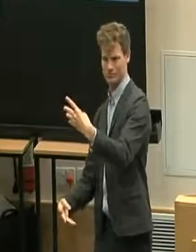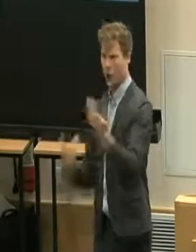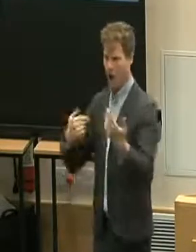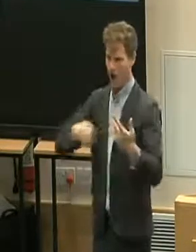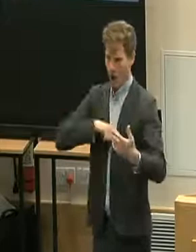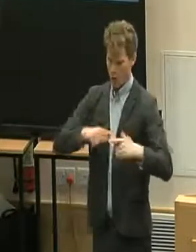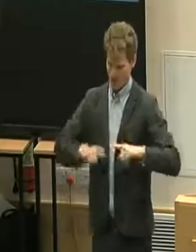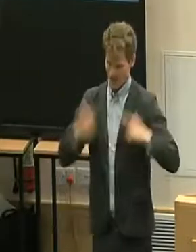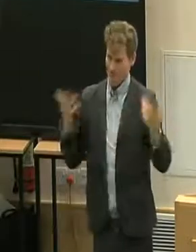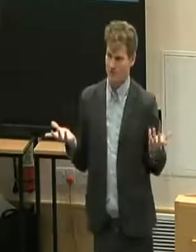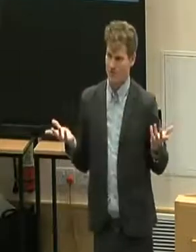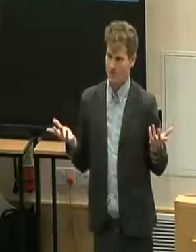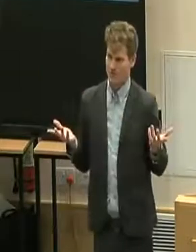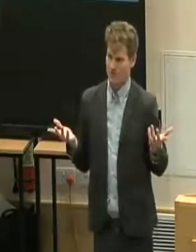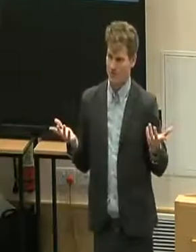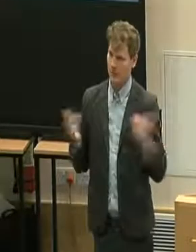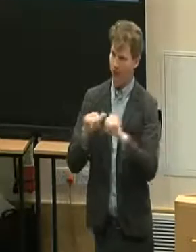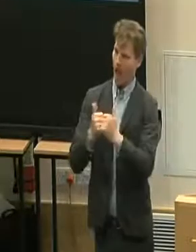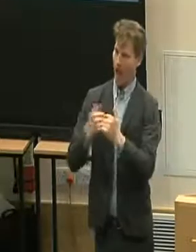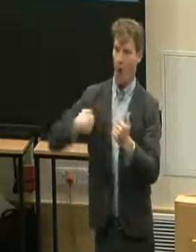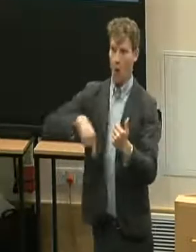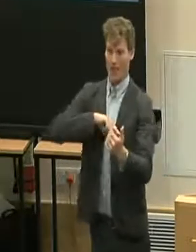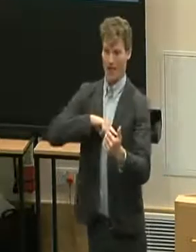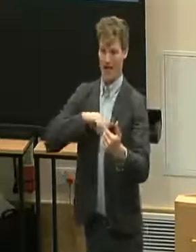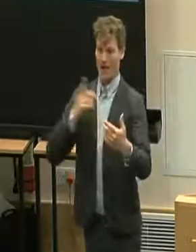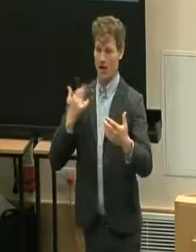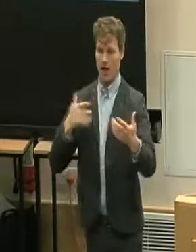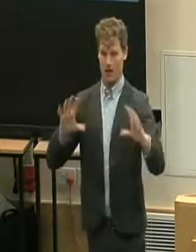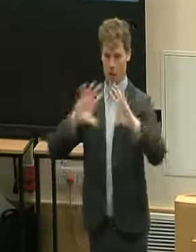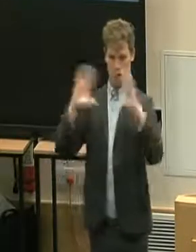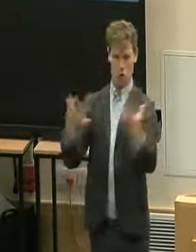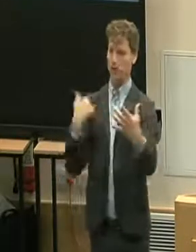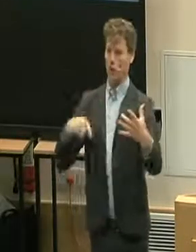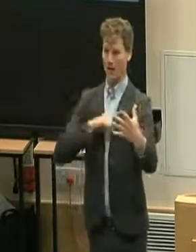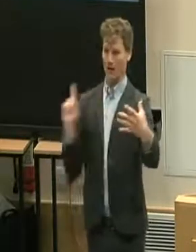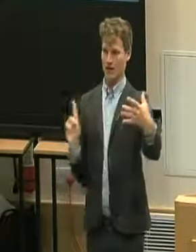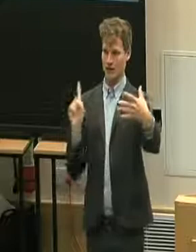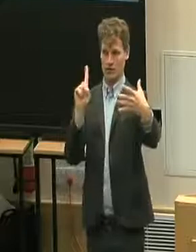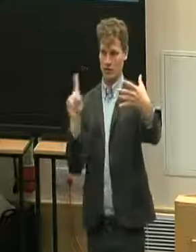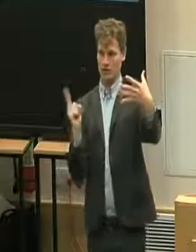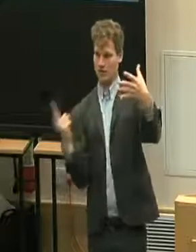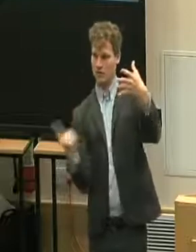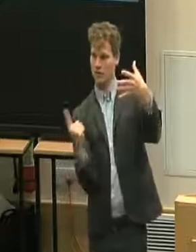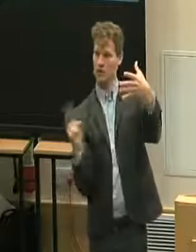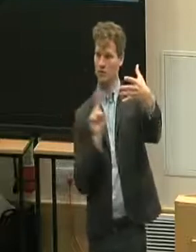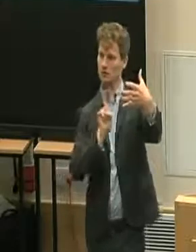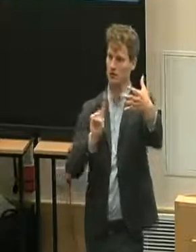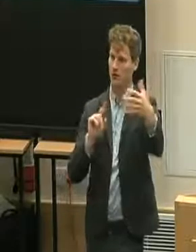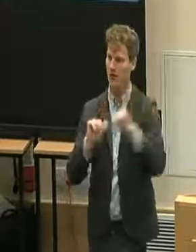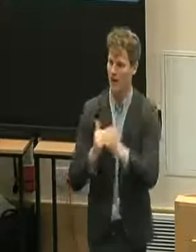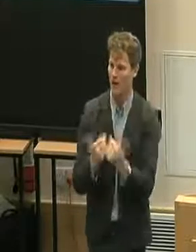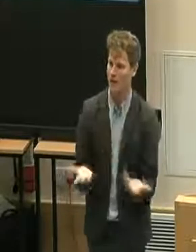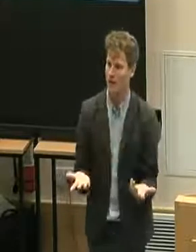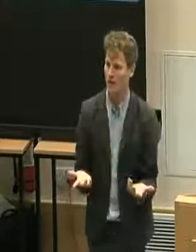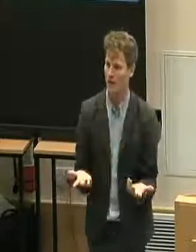all of us are contextualized. Something in the interaction between a paralysis of